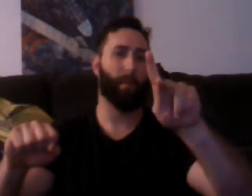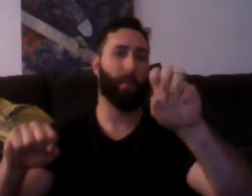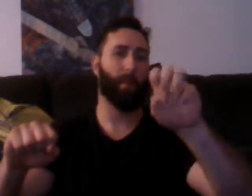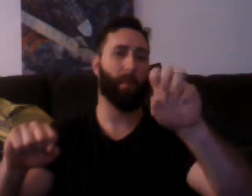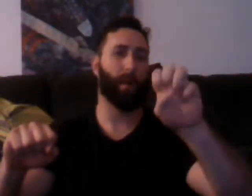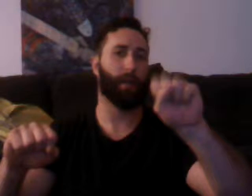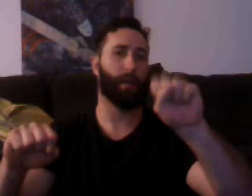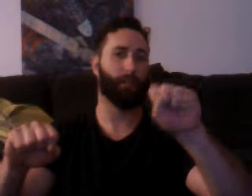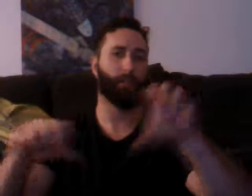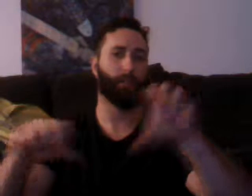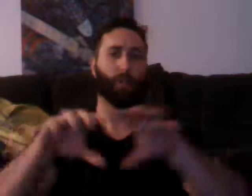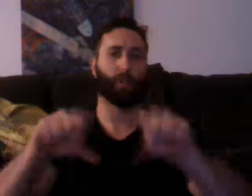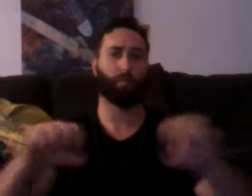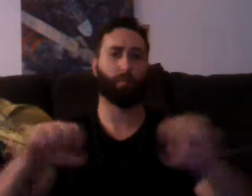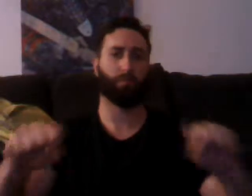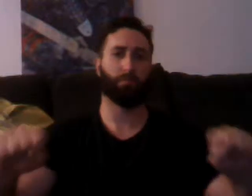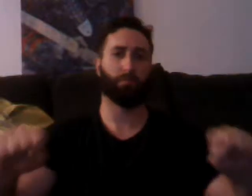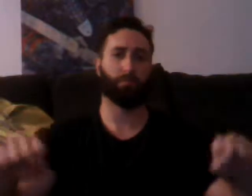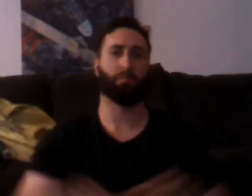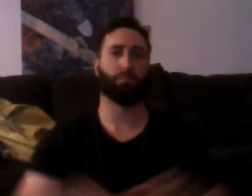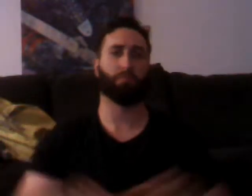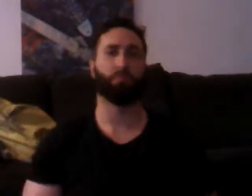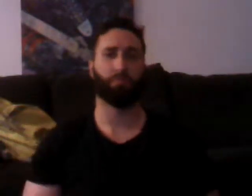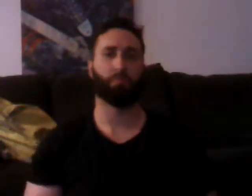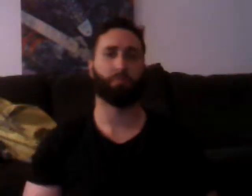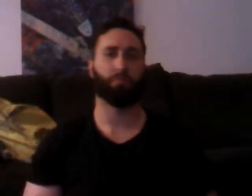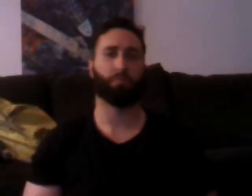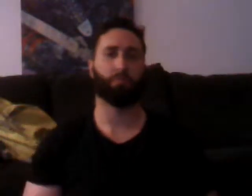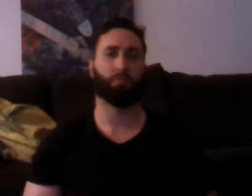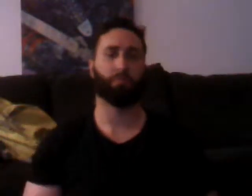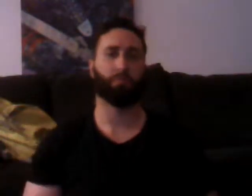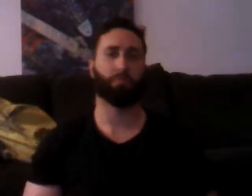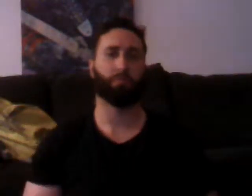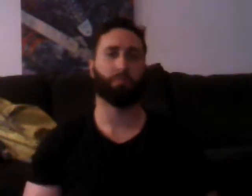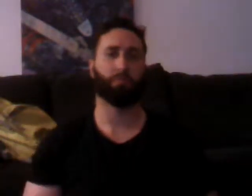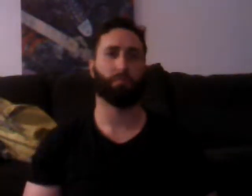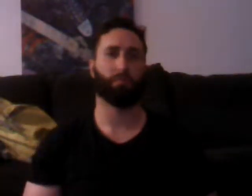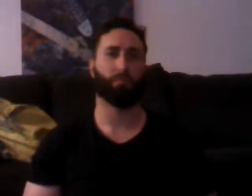They really do churn them out like sausages.